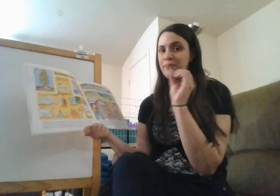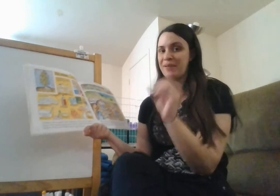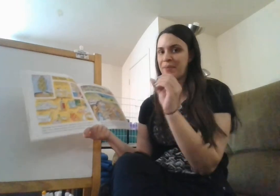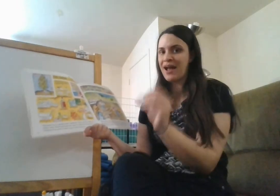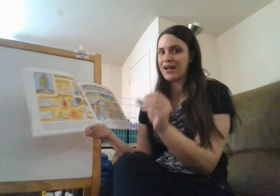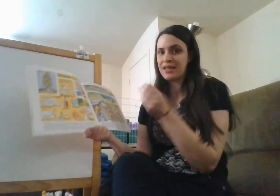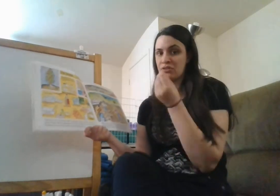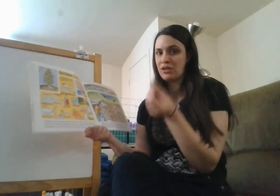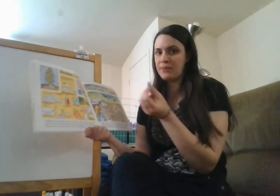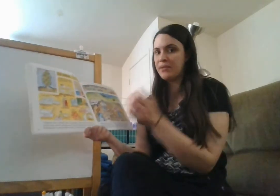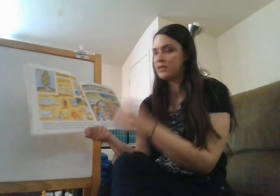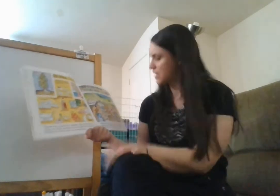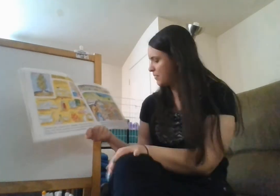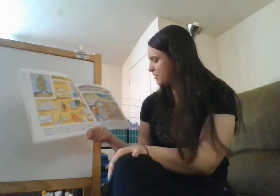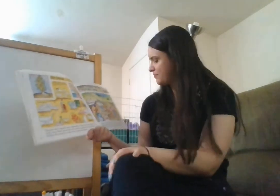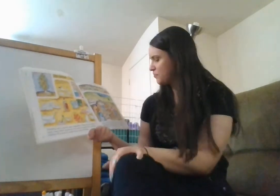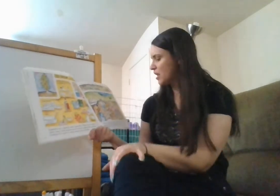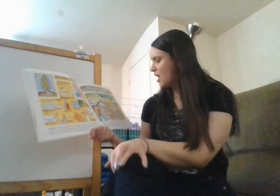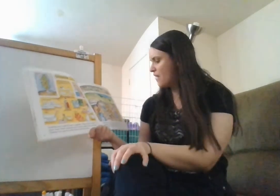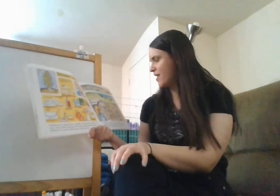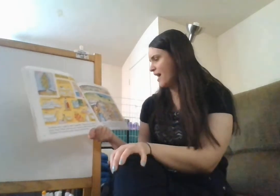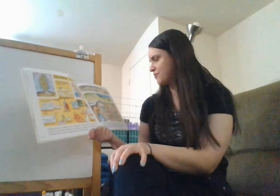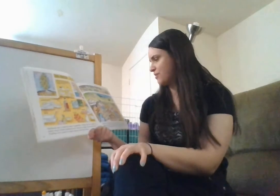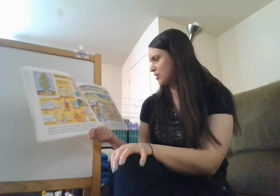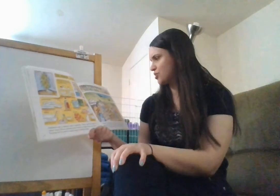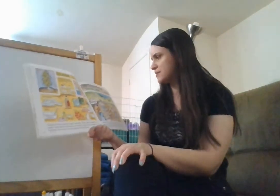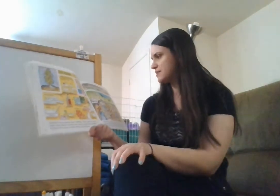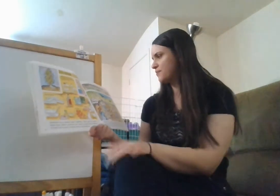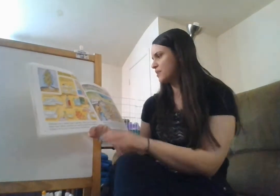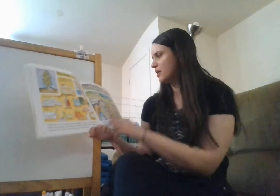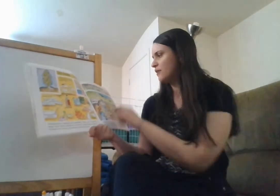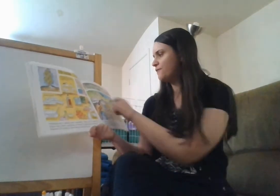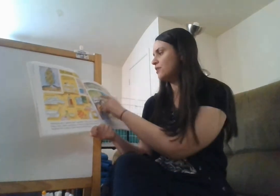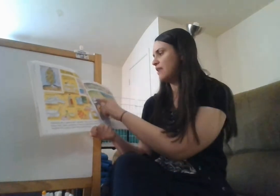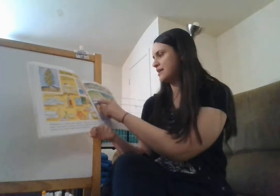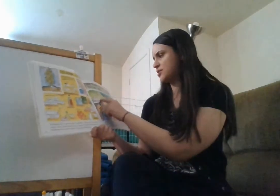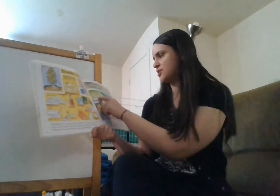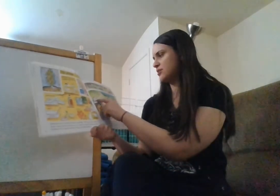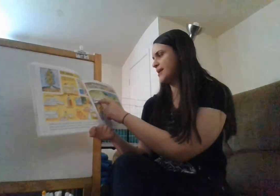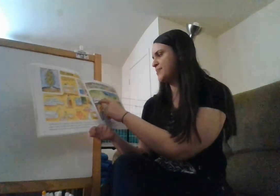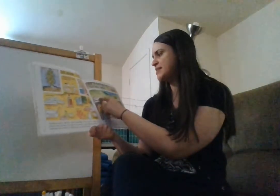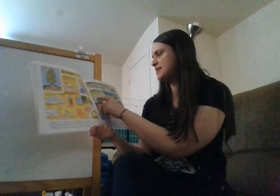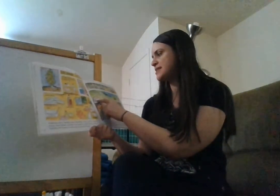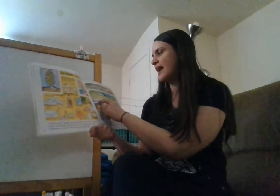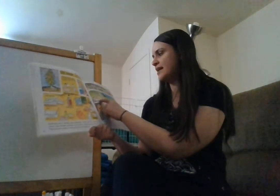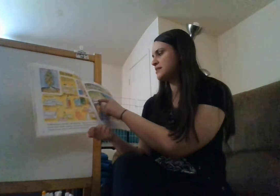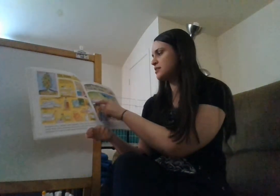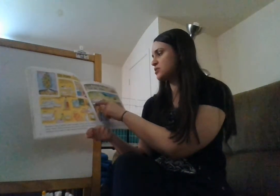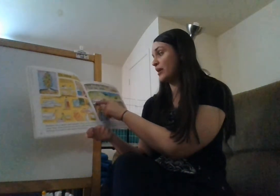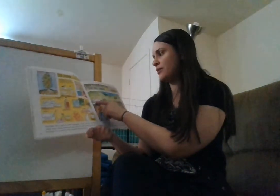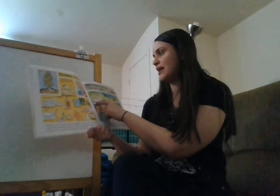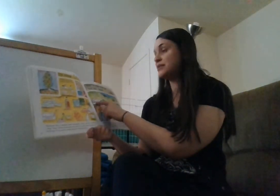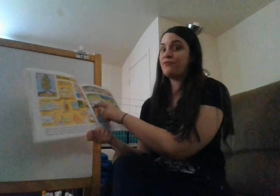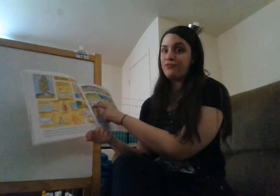paper packet that the lima beans came in. And they have directions. Fertilizers are substances added to the soil as food